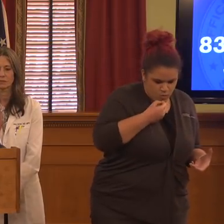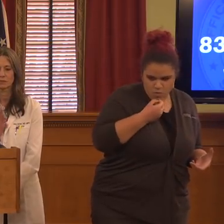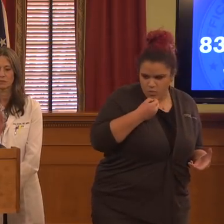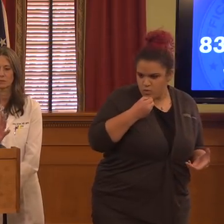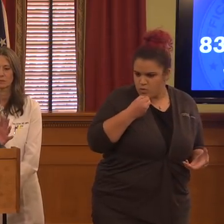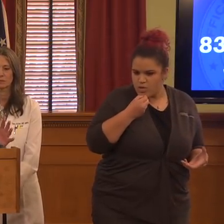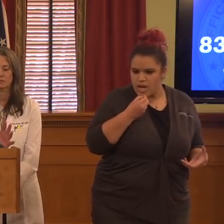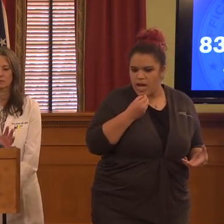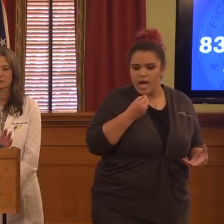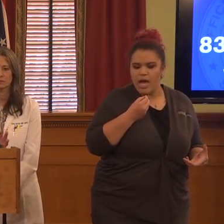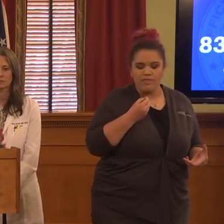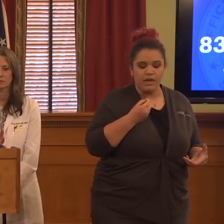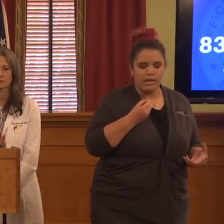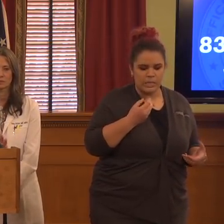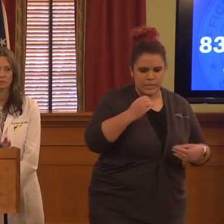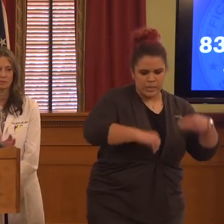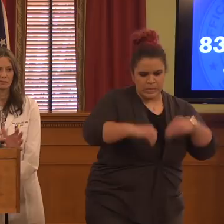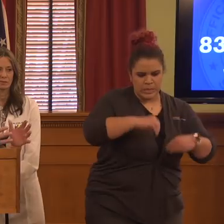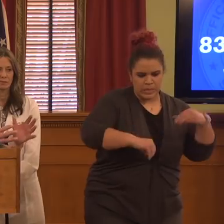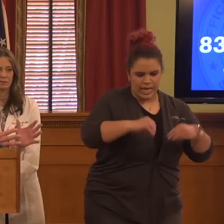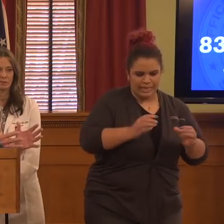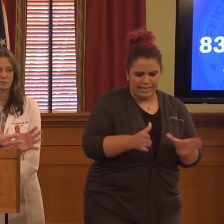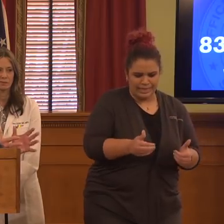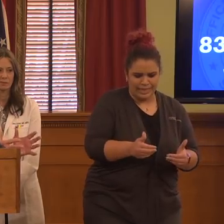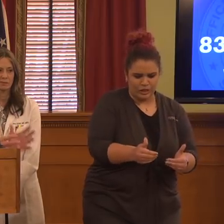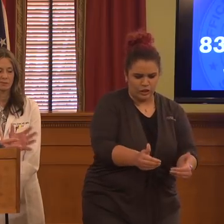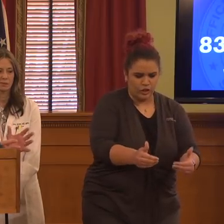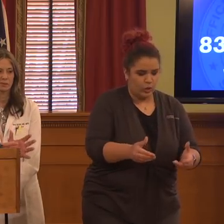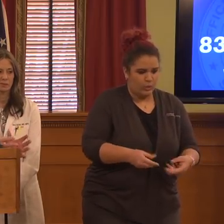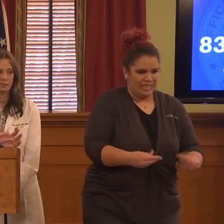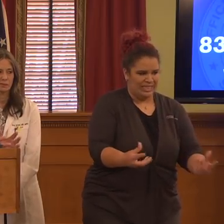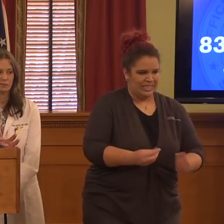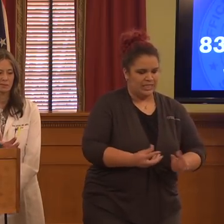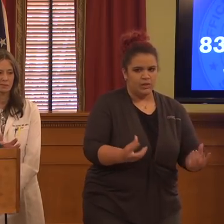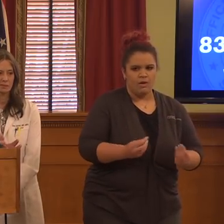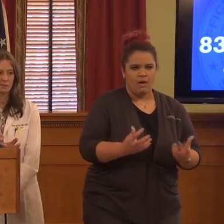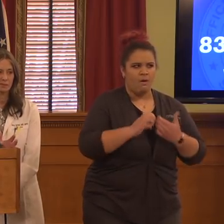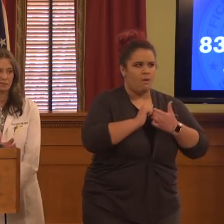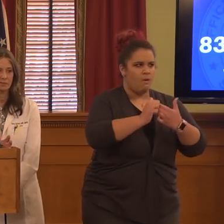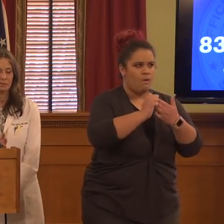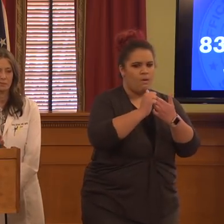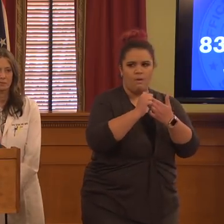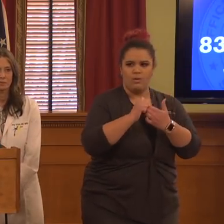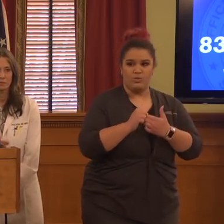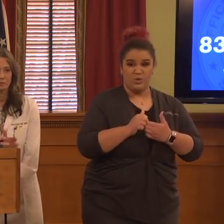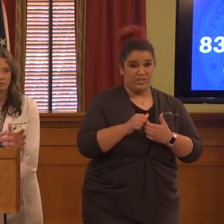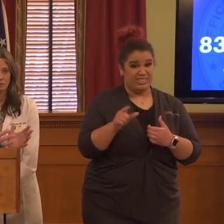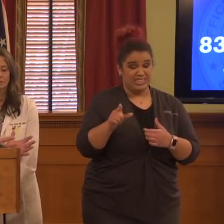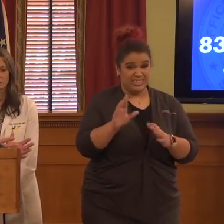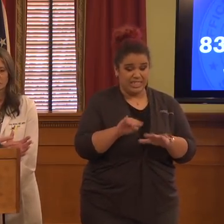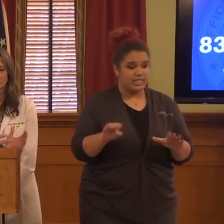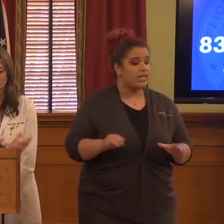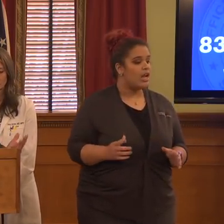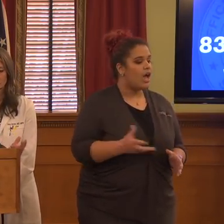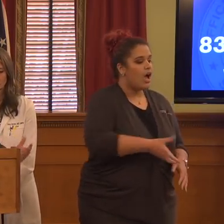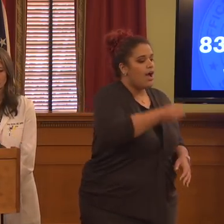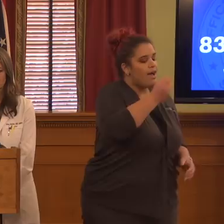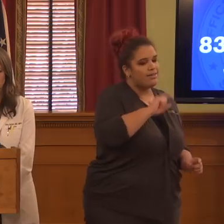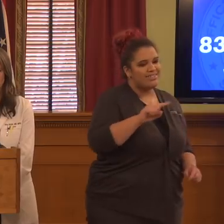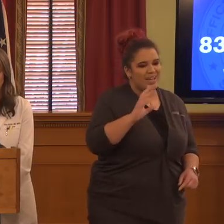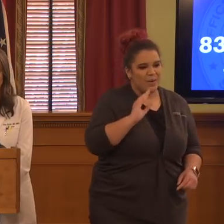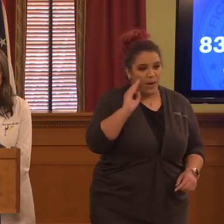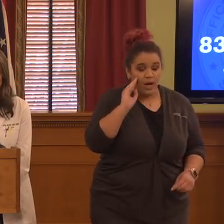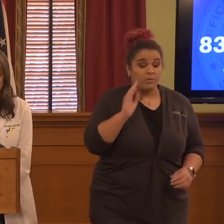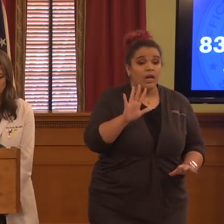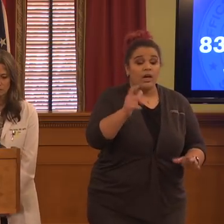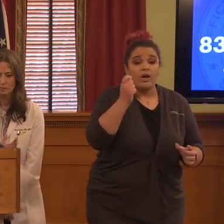in containers so you're going to be able to hand it out for kids who are going to be able to take it home. We don't want to bring